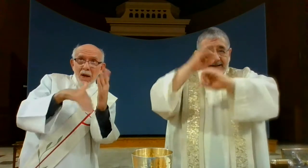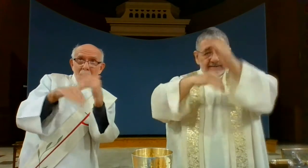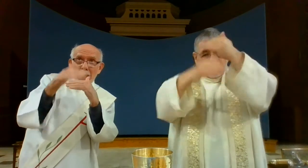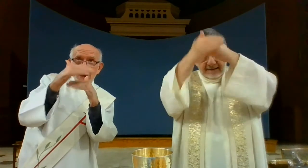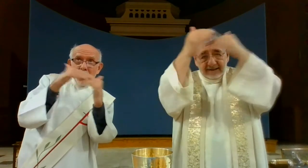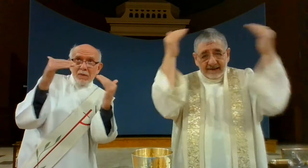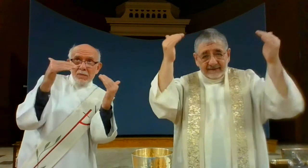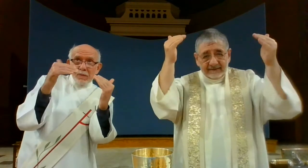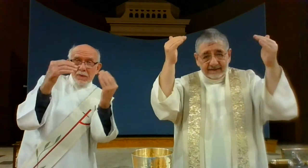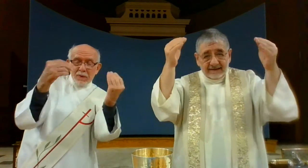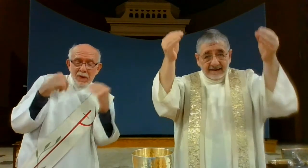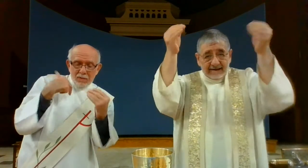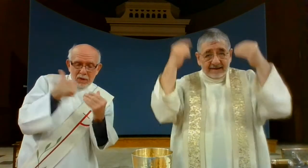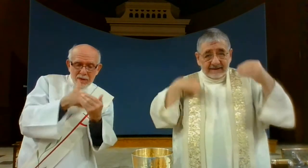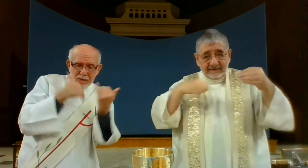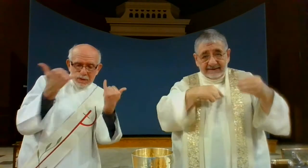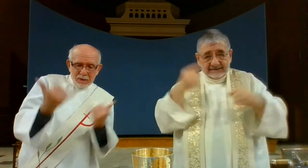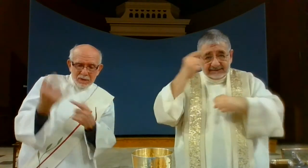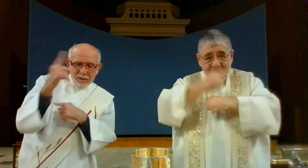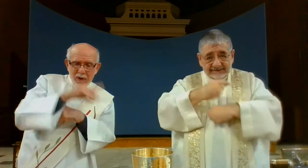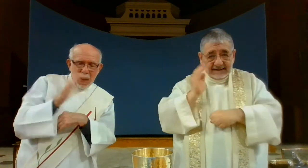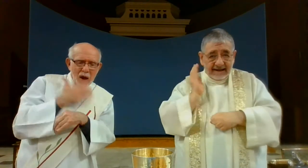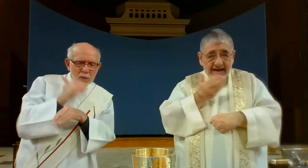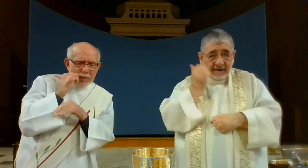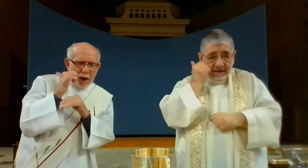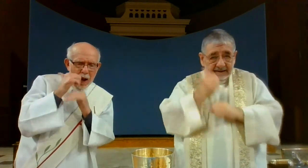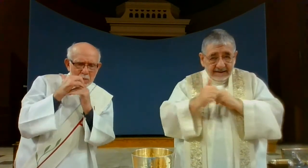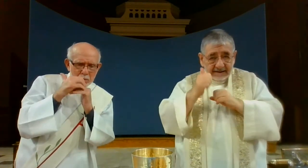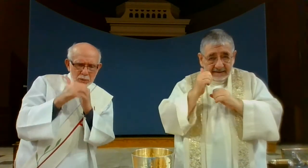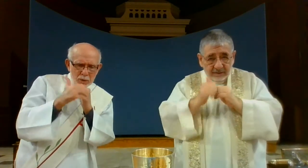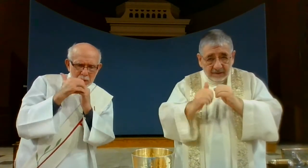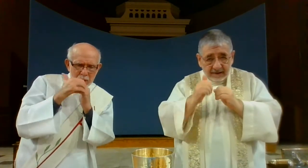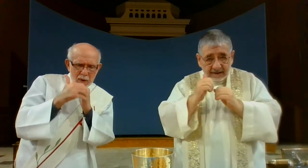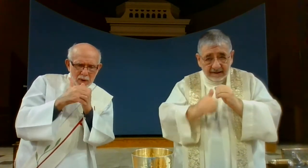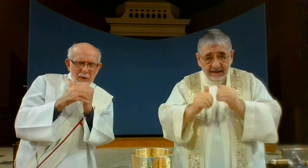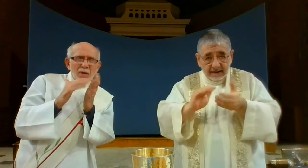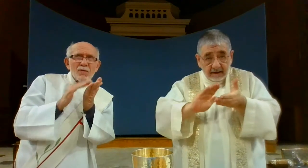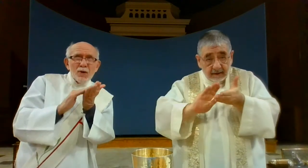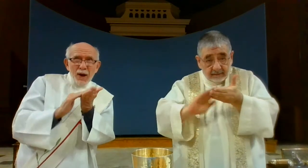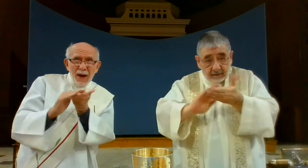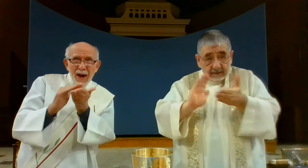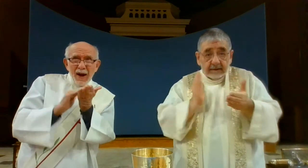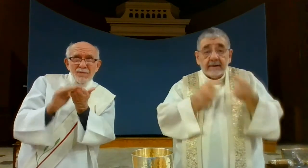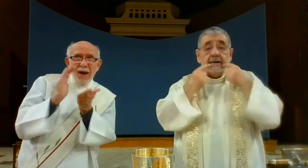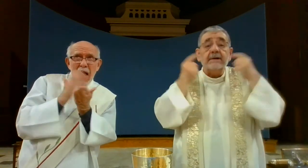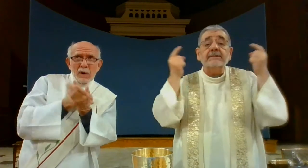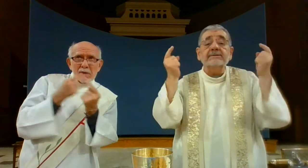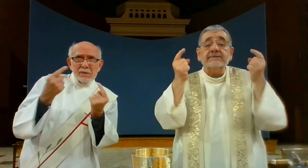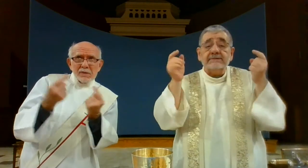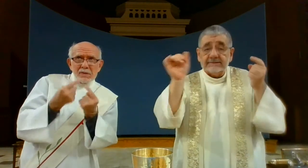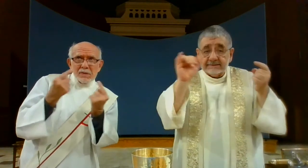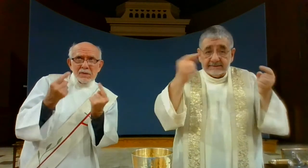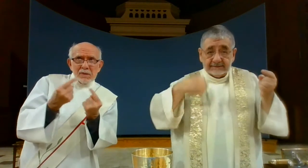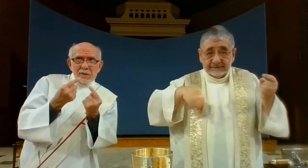as it is in heaven. Give us this day our daily bread, and forgive us our